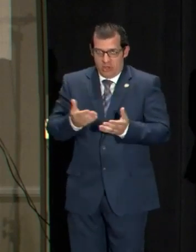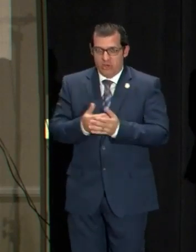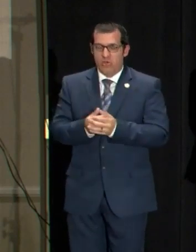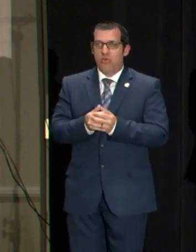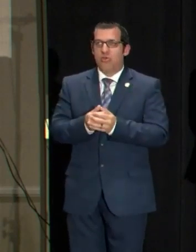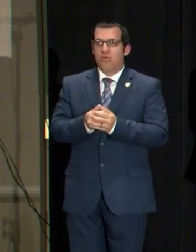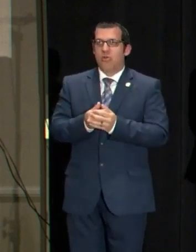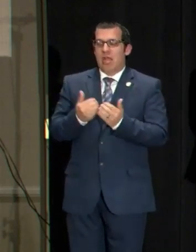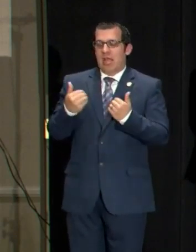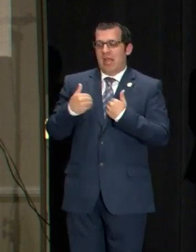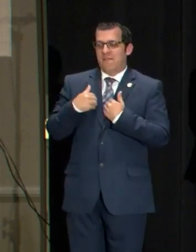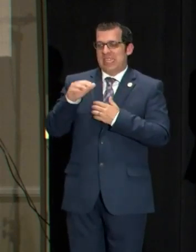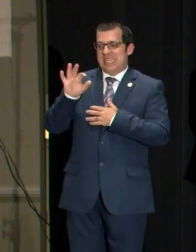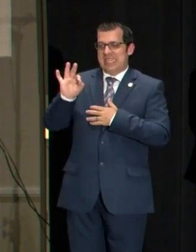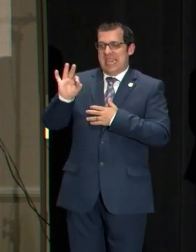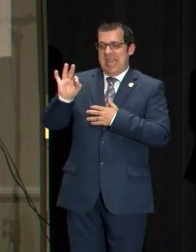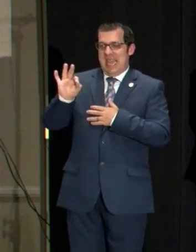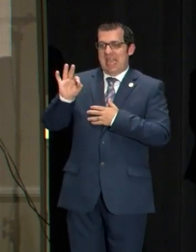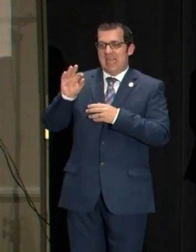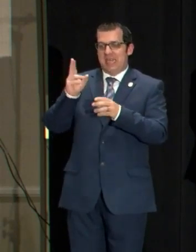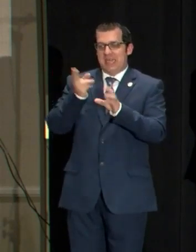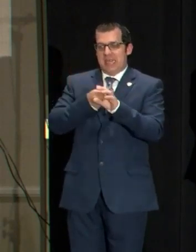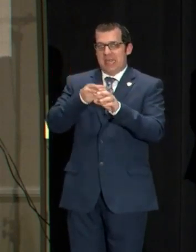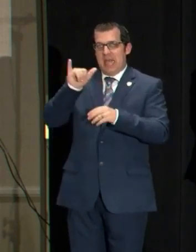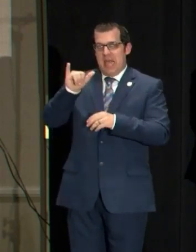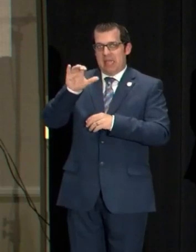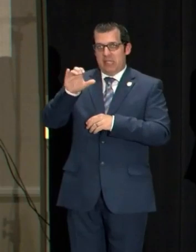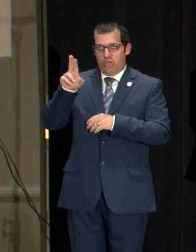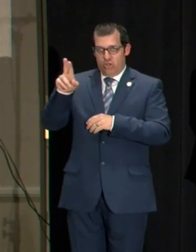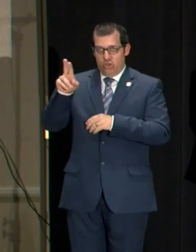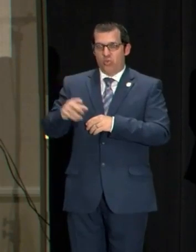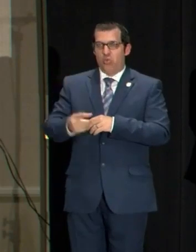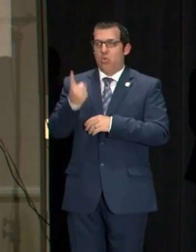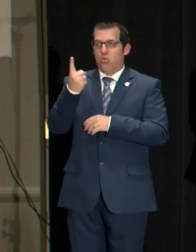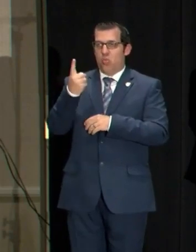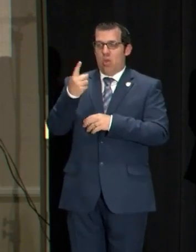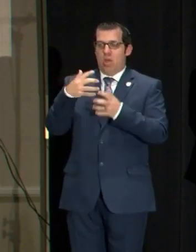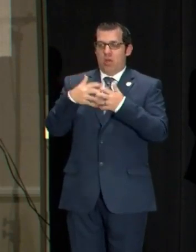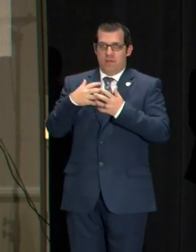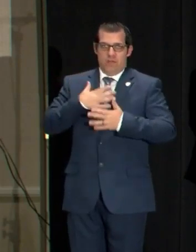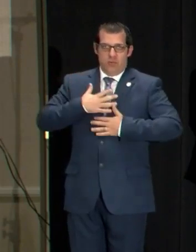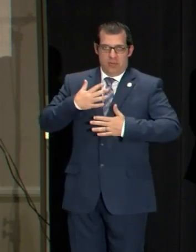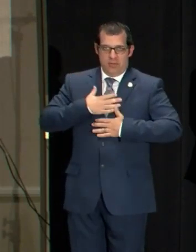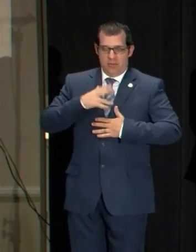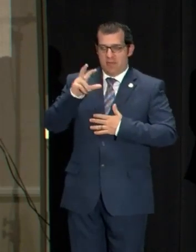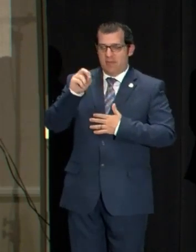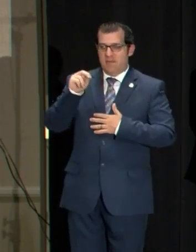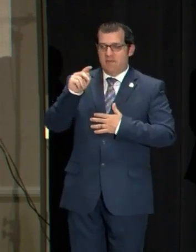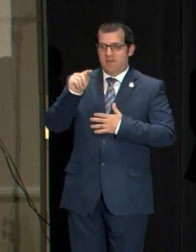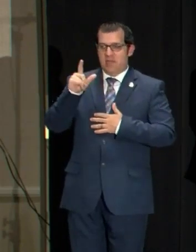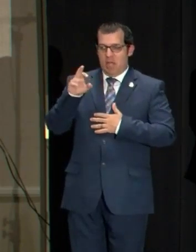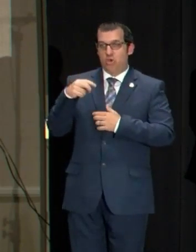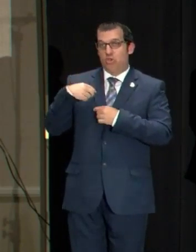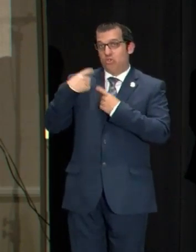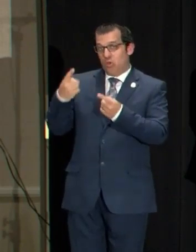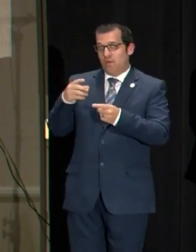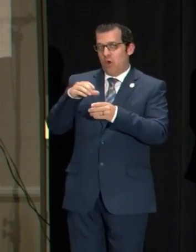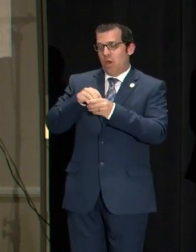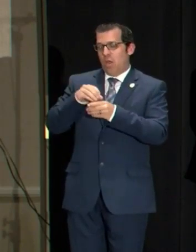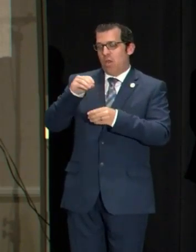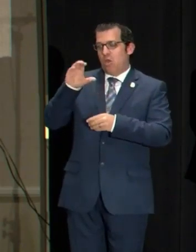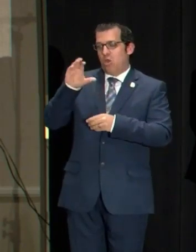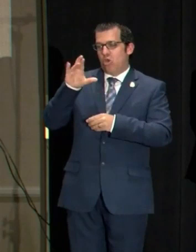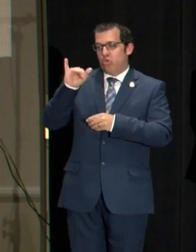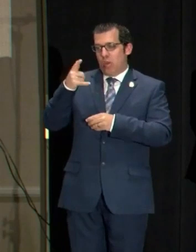have 9 ICU admissions and 1 on a ventilator. And so far in Craighead County, we've not